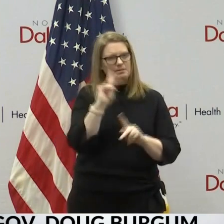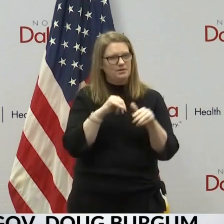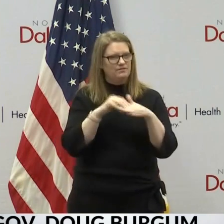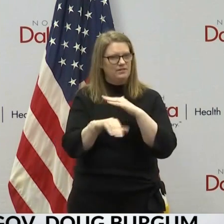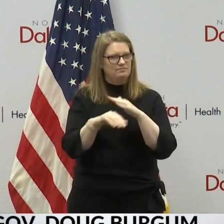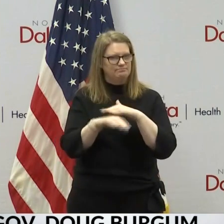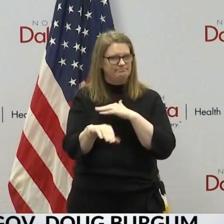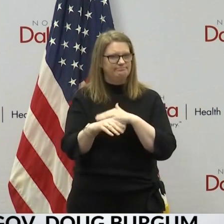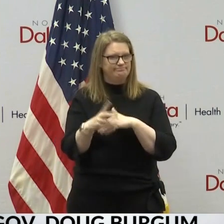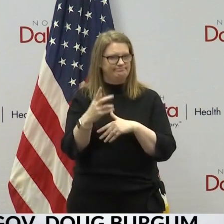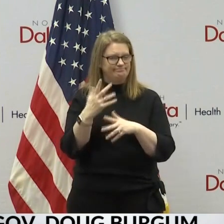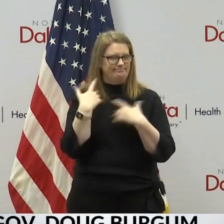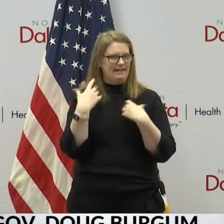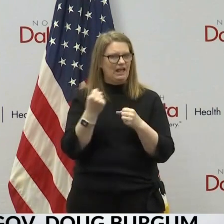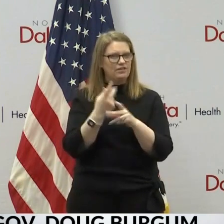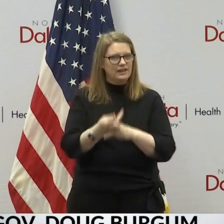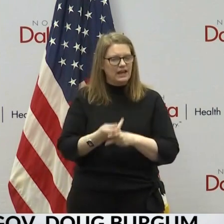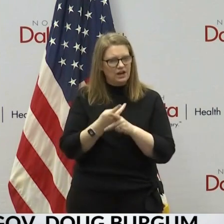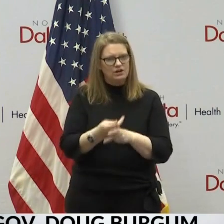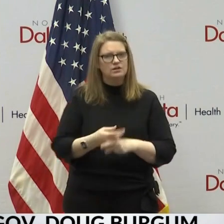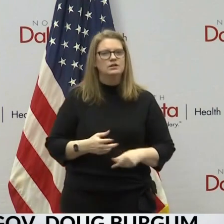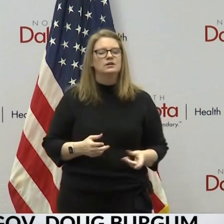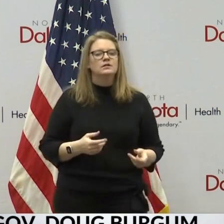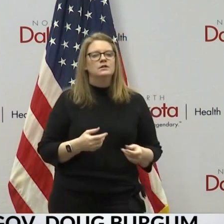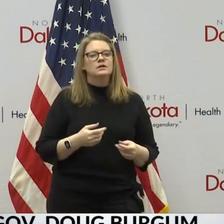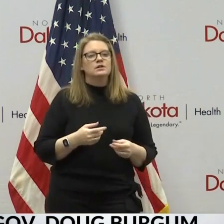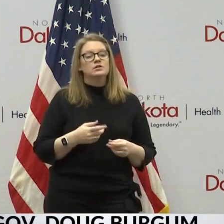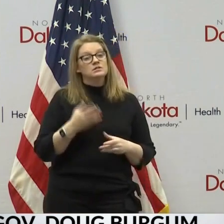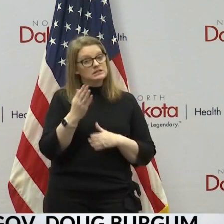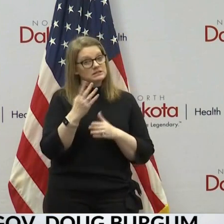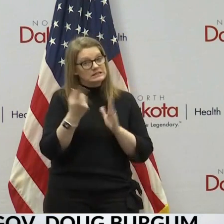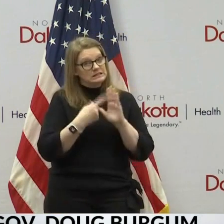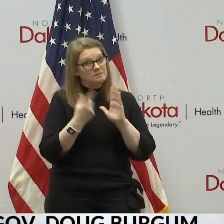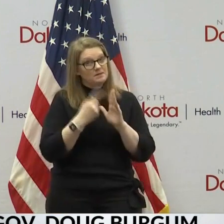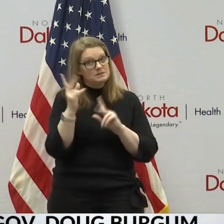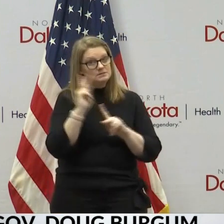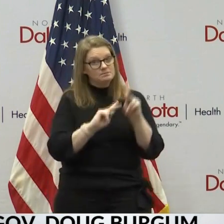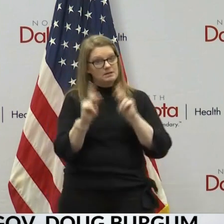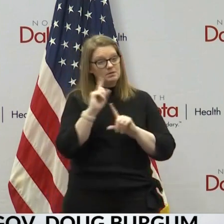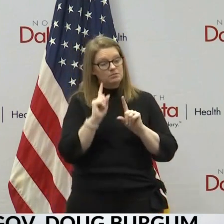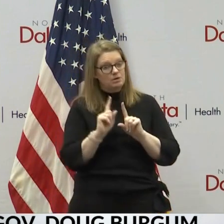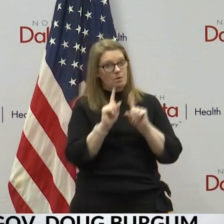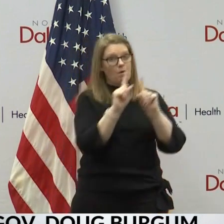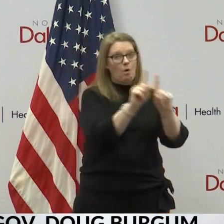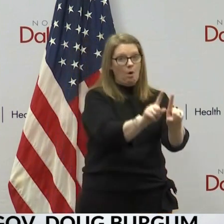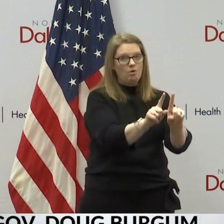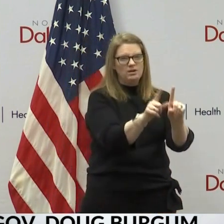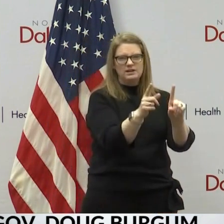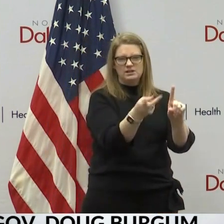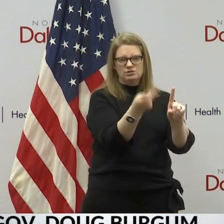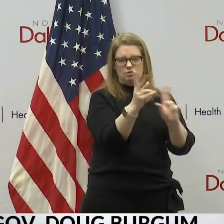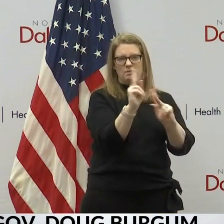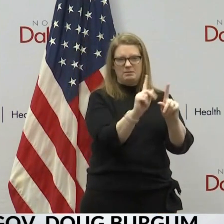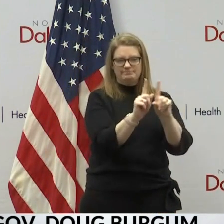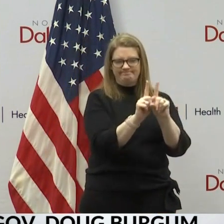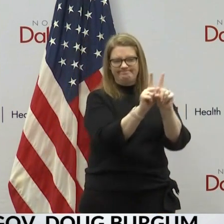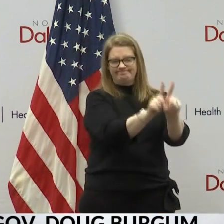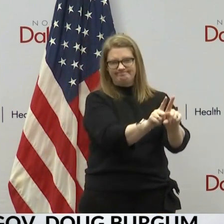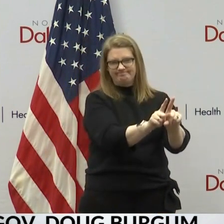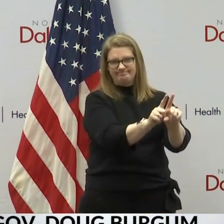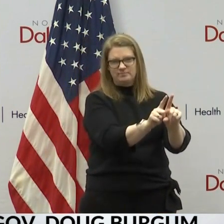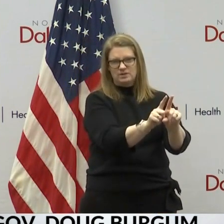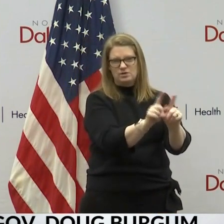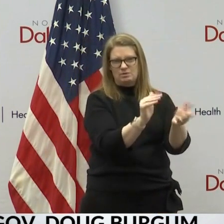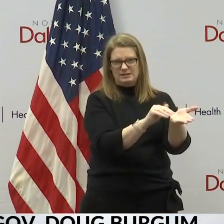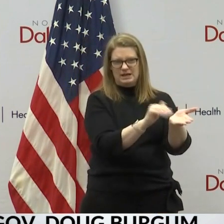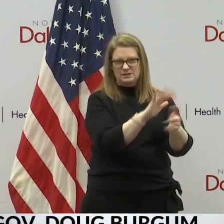folks like to accompany veterans if they're going in on a healthcare visit, but a key during this point in time is to, if there